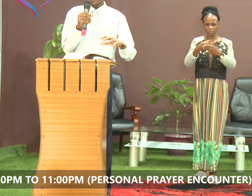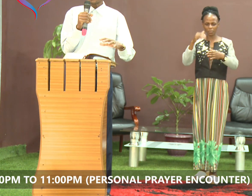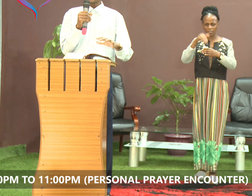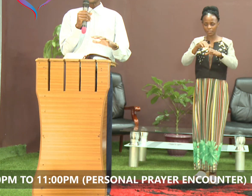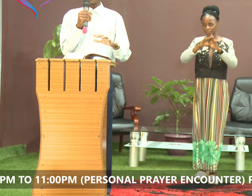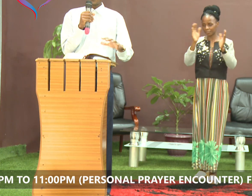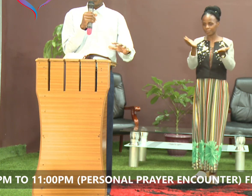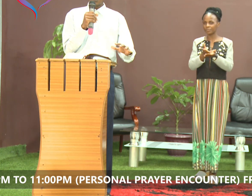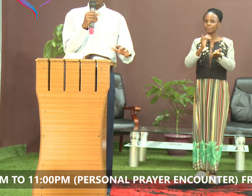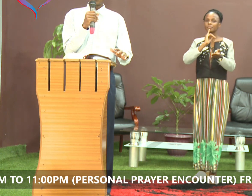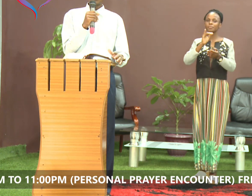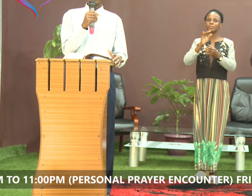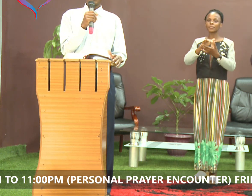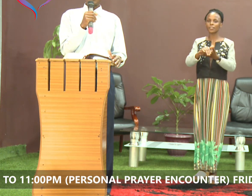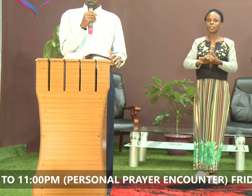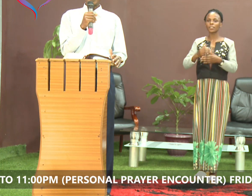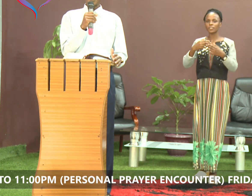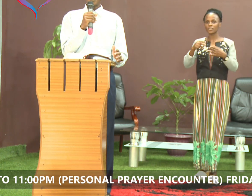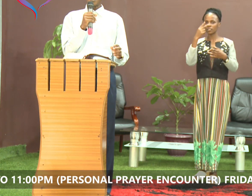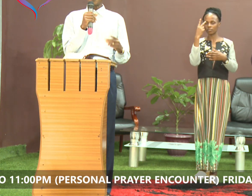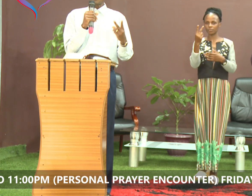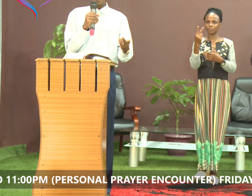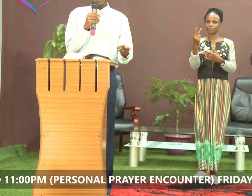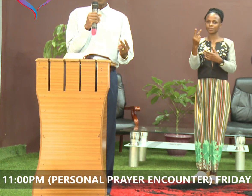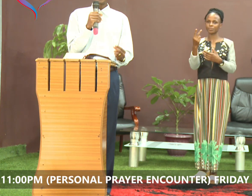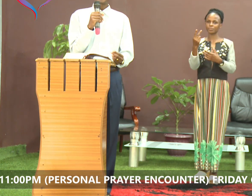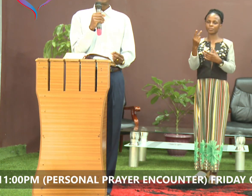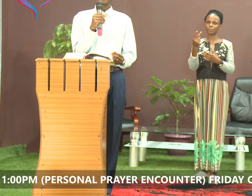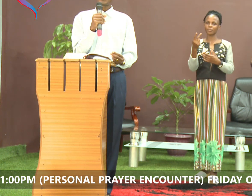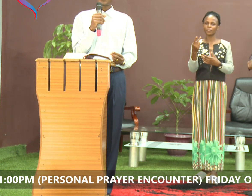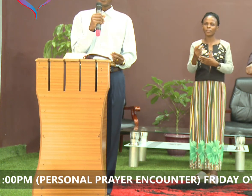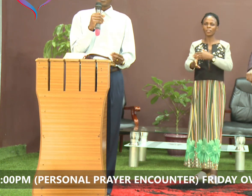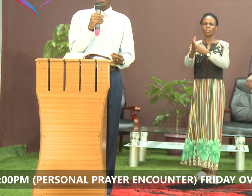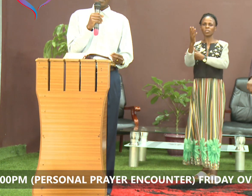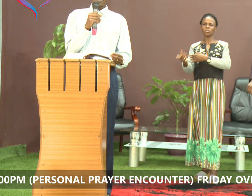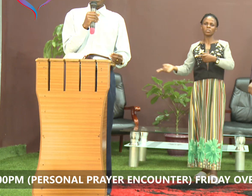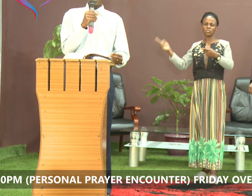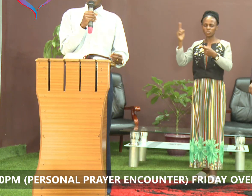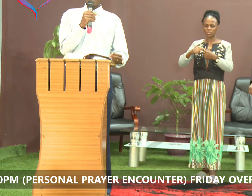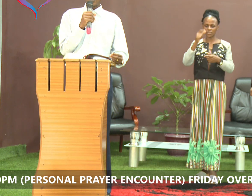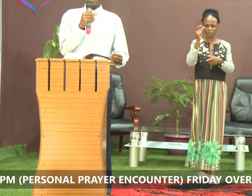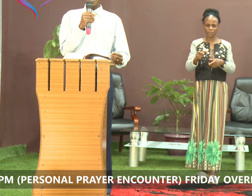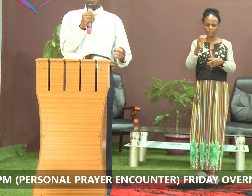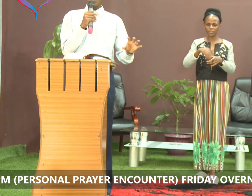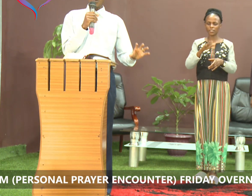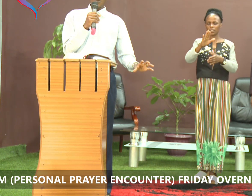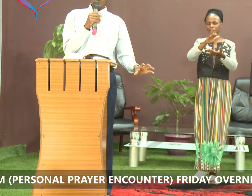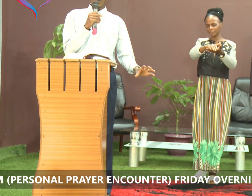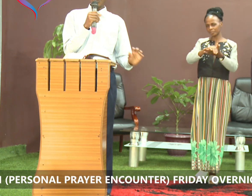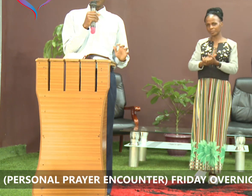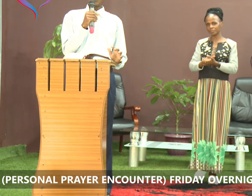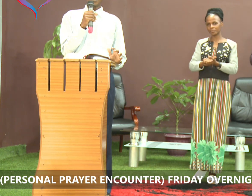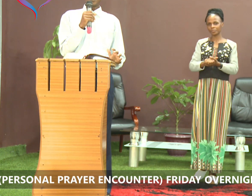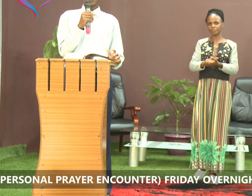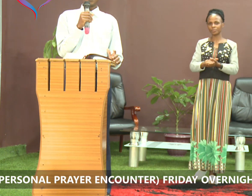ku nsi bwe buweereza bw'obufumbo. Butandika namwe babiri. God brings in someone in your marriage. Katonda naleetawo omuntu mu